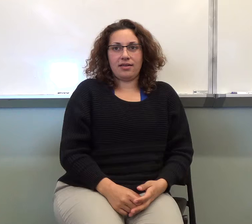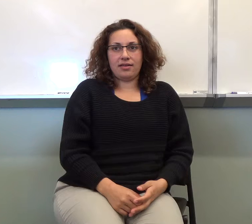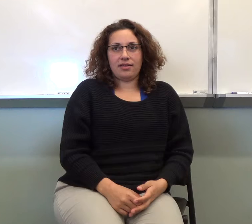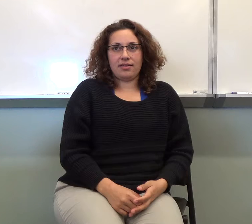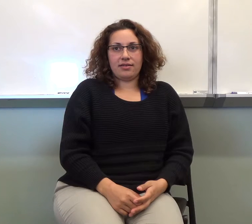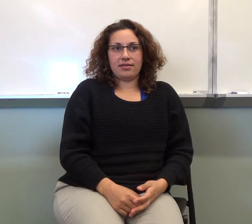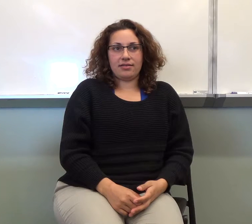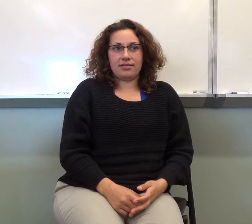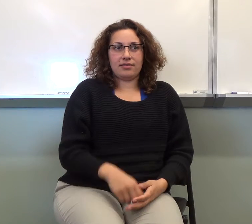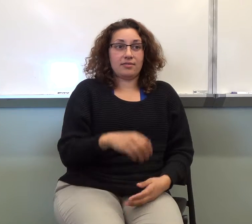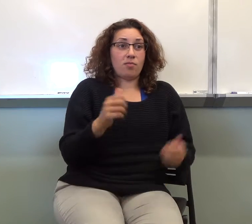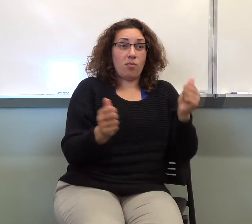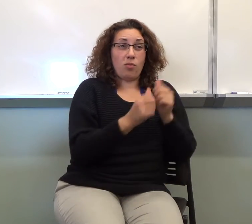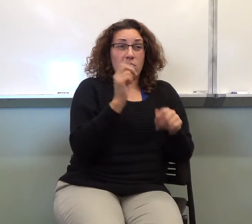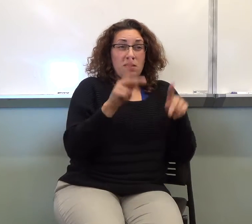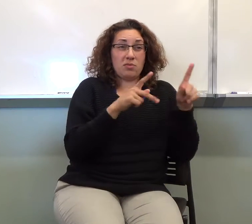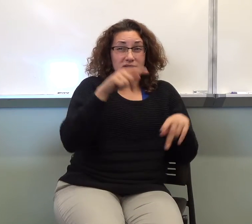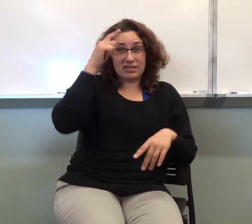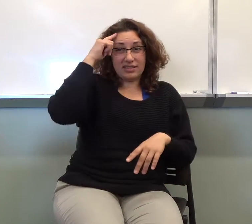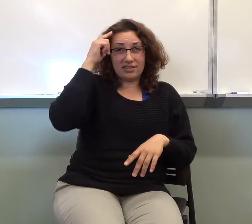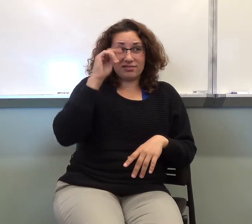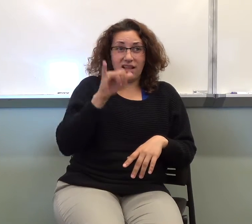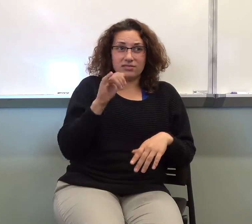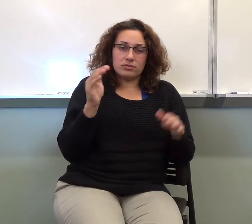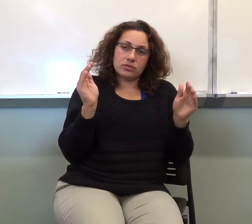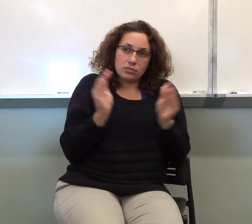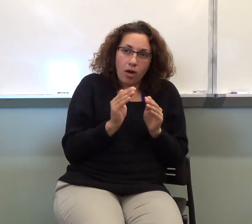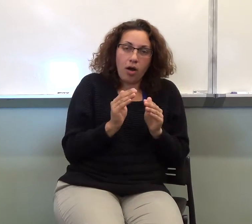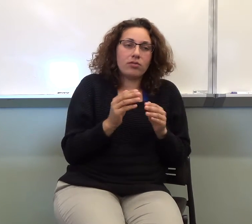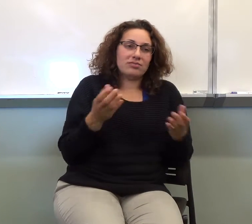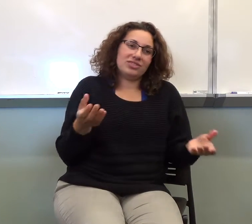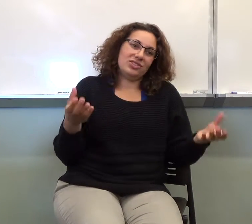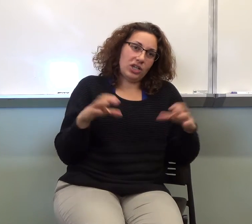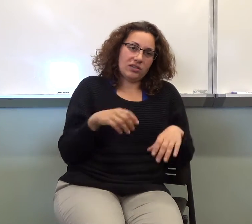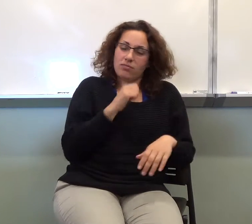All right, most people will say, oh, that means it's very small. I'm not even going to bother, right?